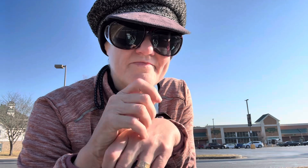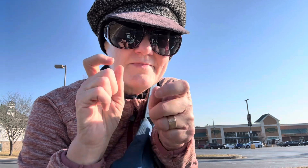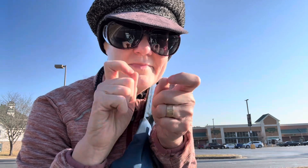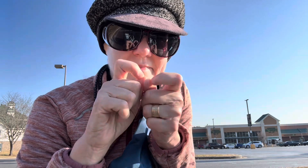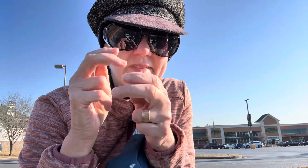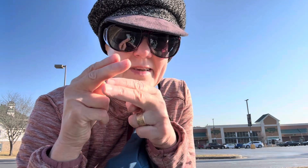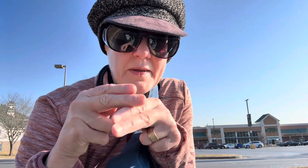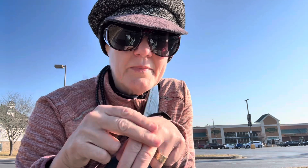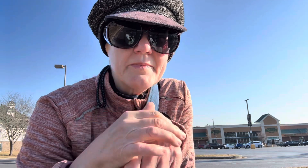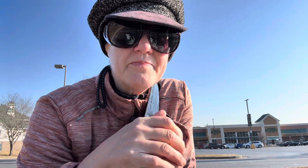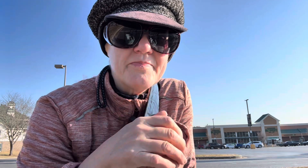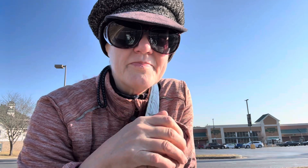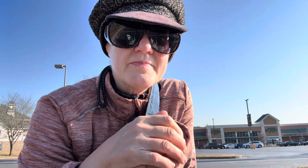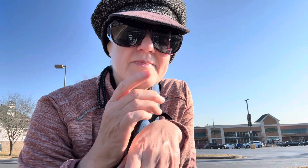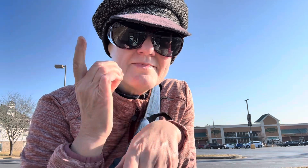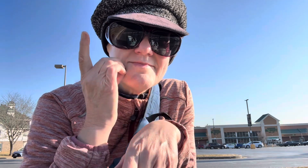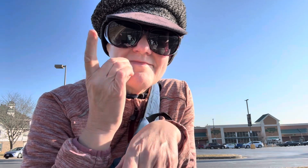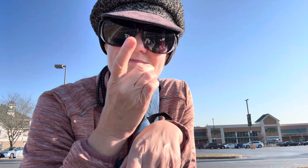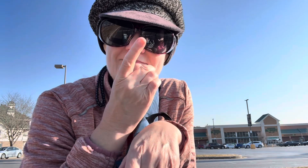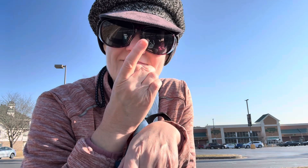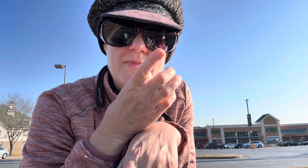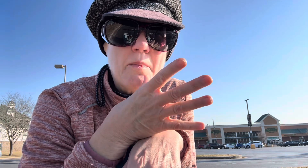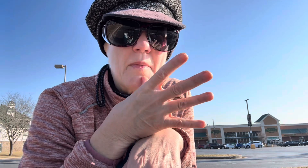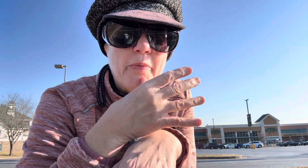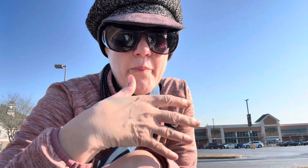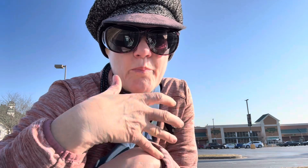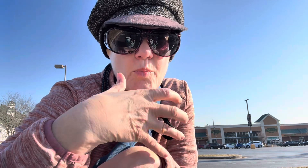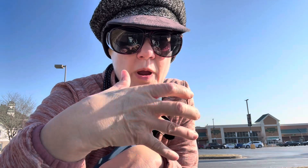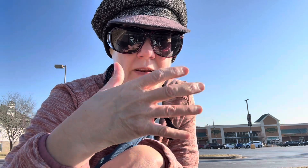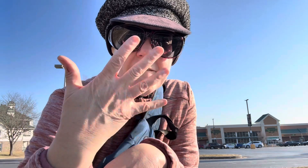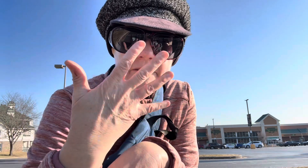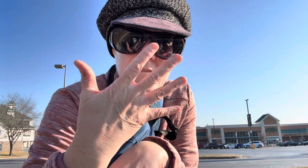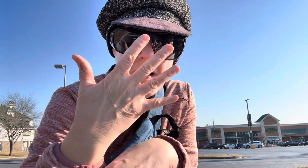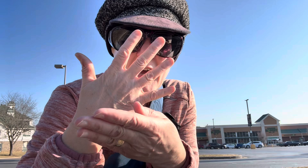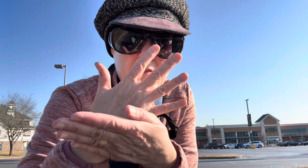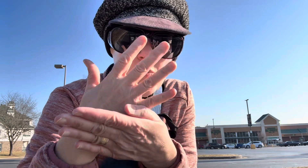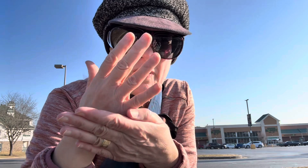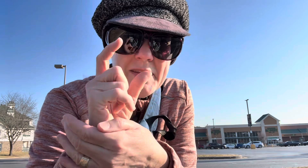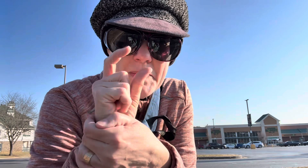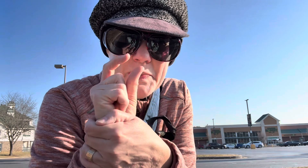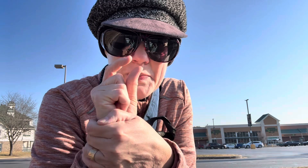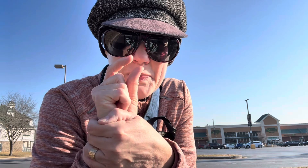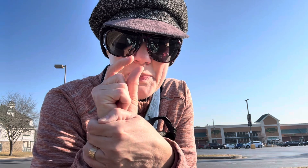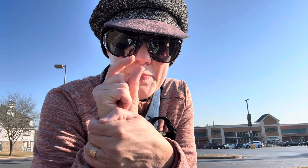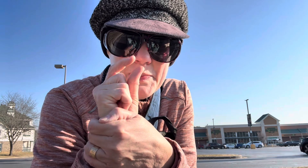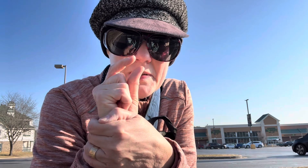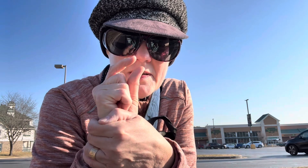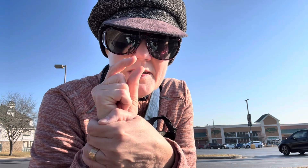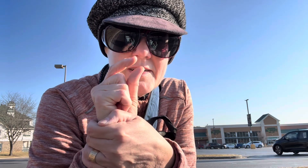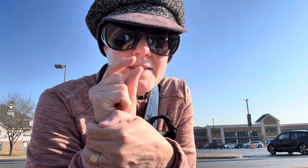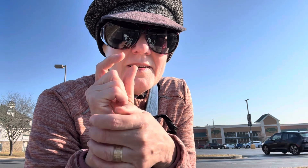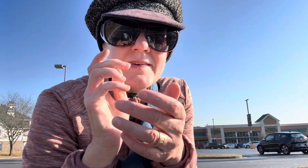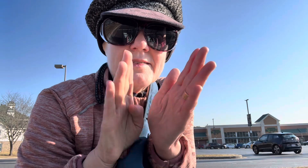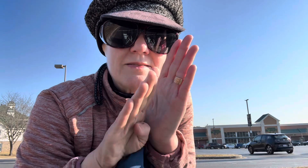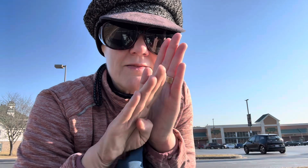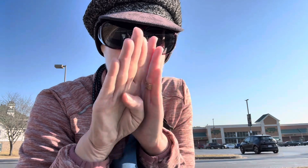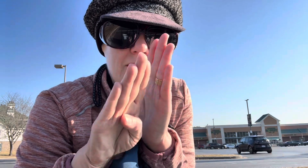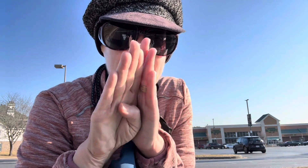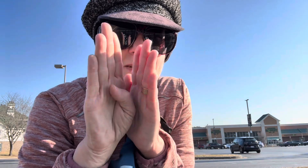the artery and the vein connected with something called a shunt, meaning some